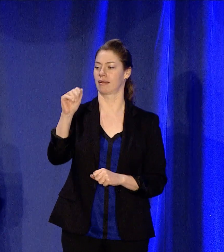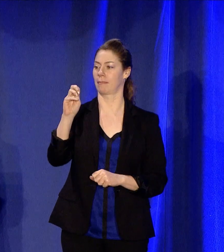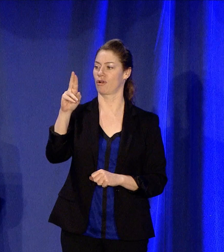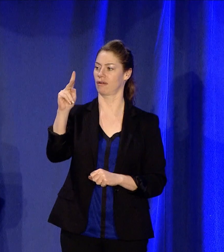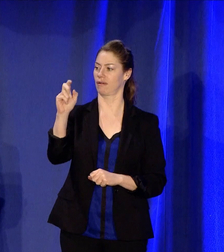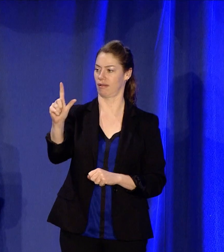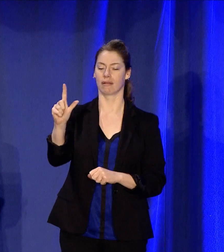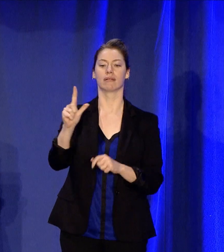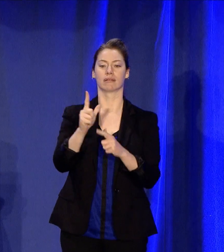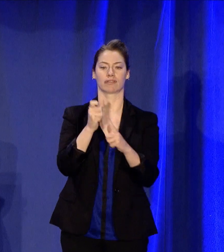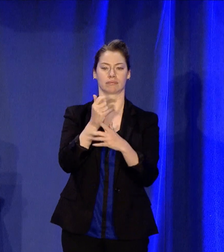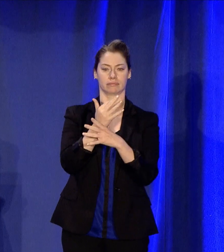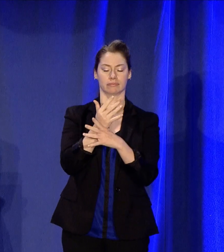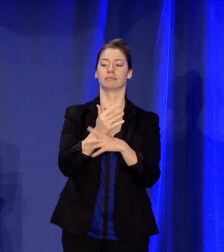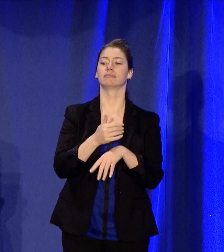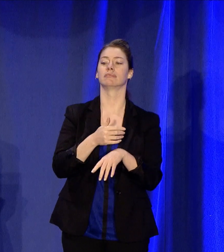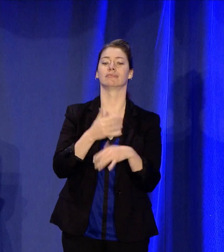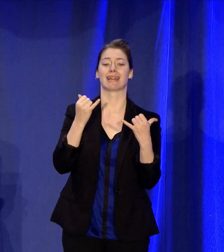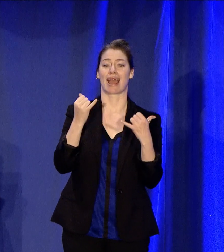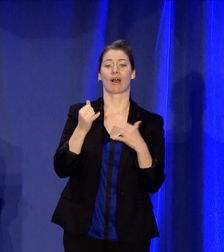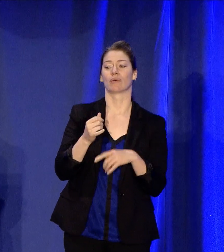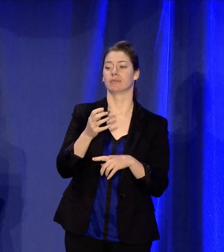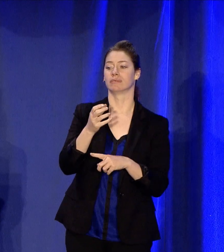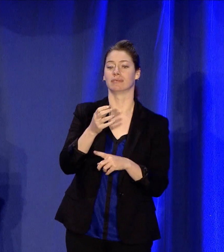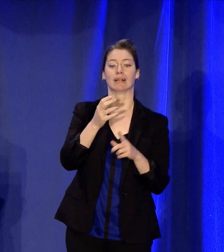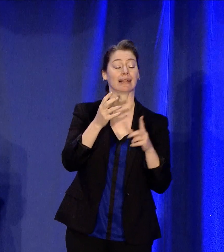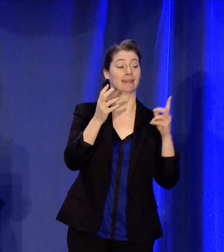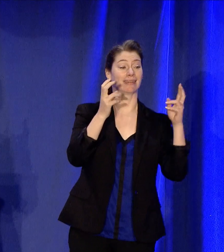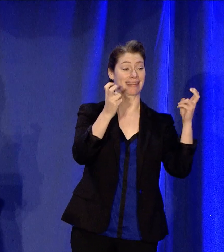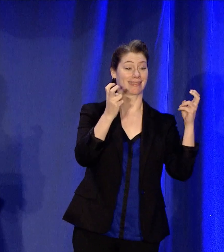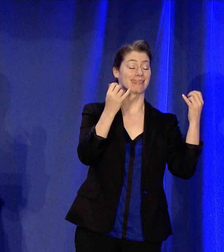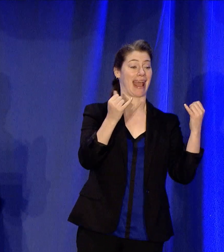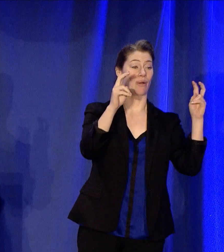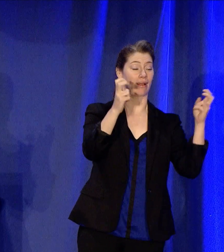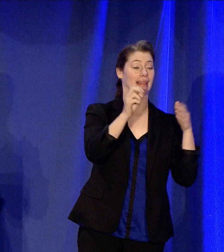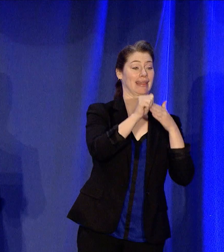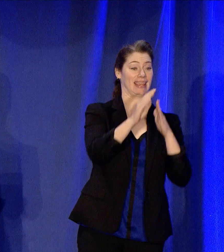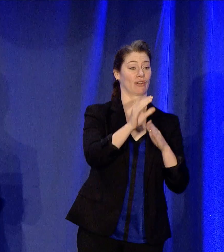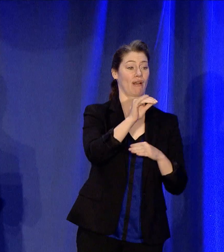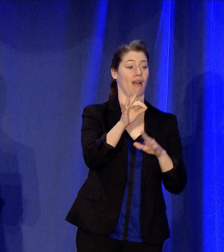declared, "Leader of the free world meets Donald Trump."